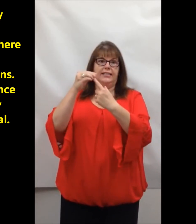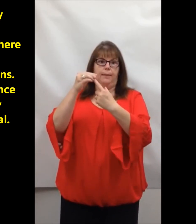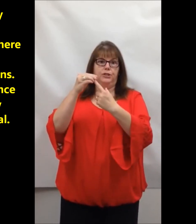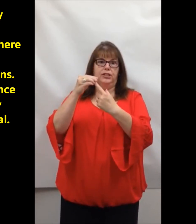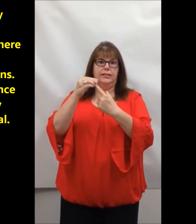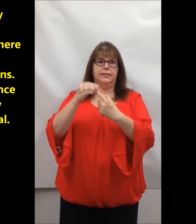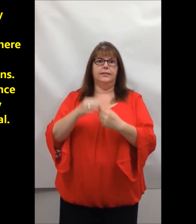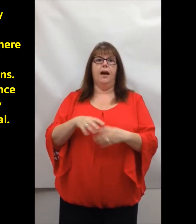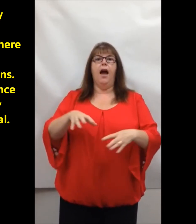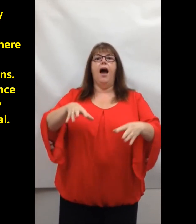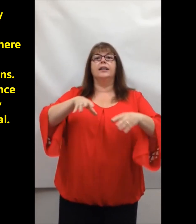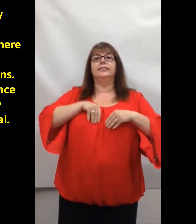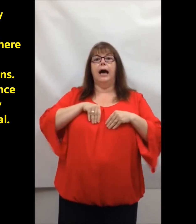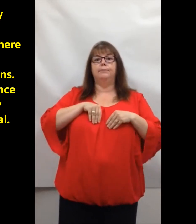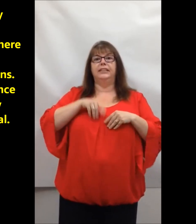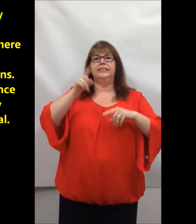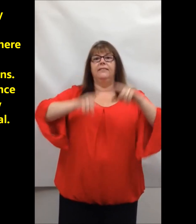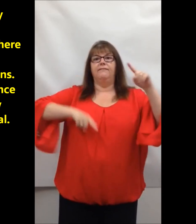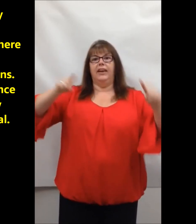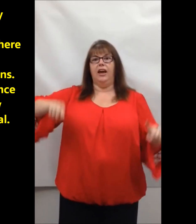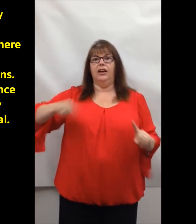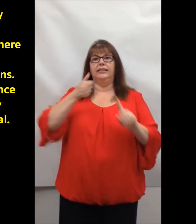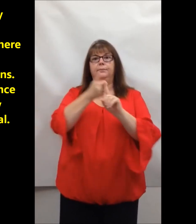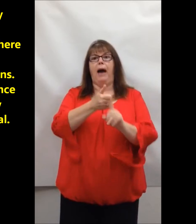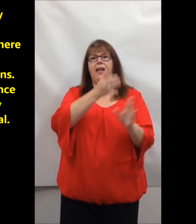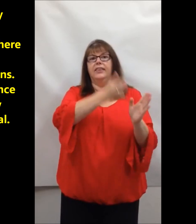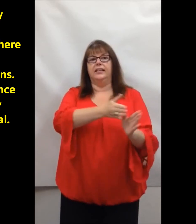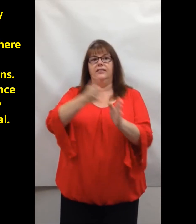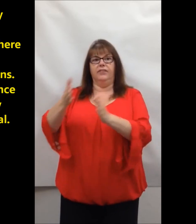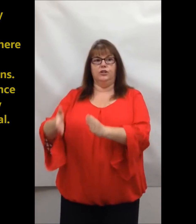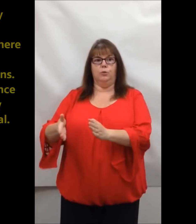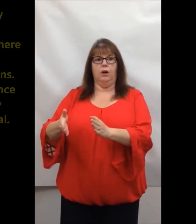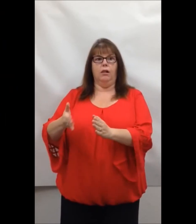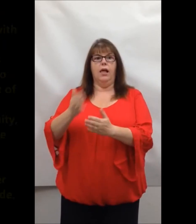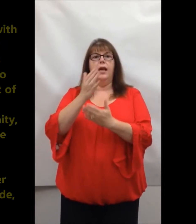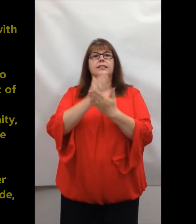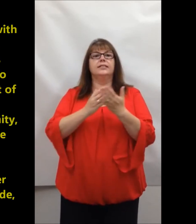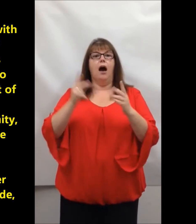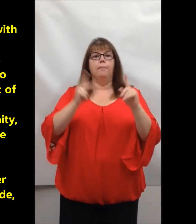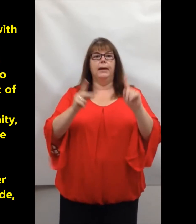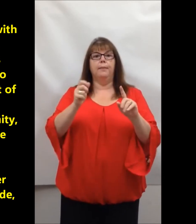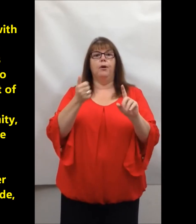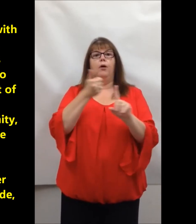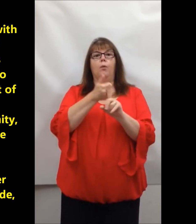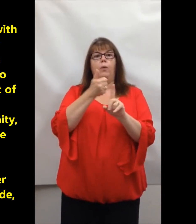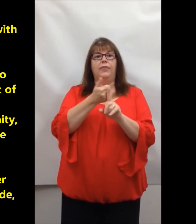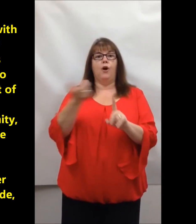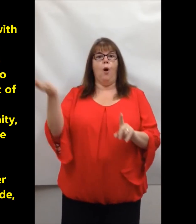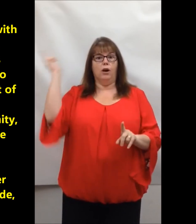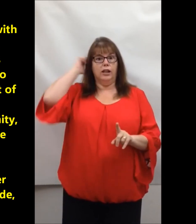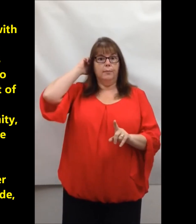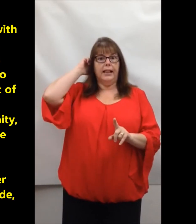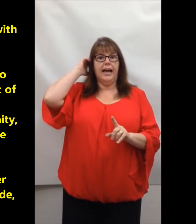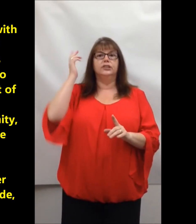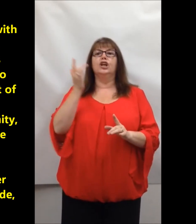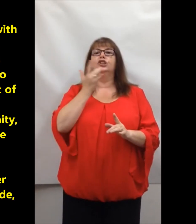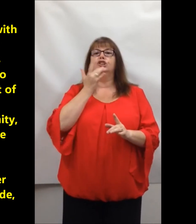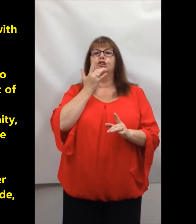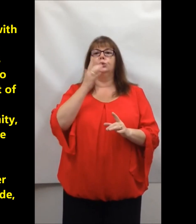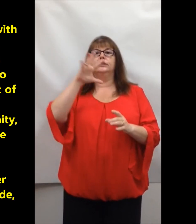exceptions. Acceptance varies by the individual. Some people with cochlear implants choose